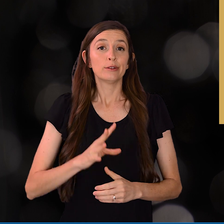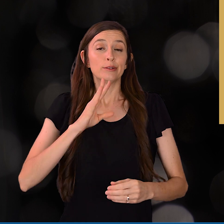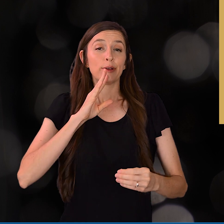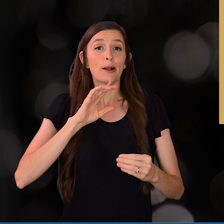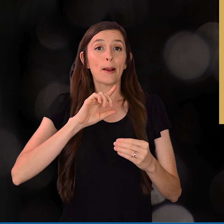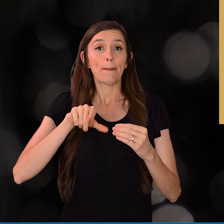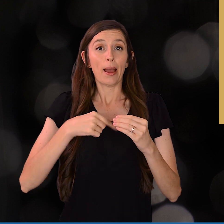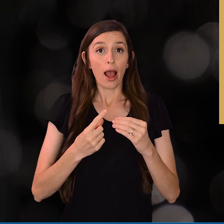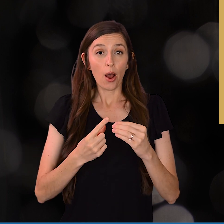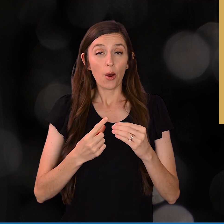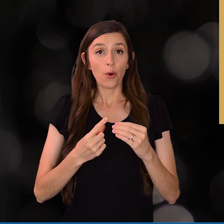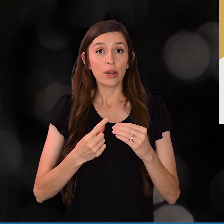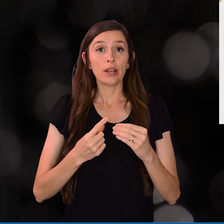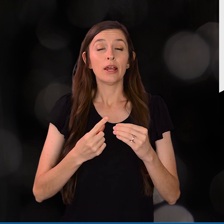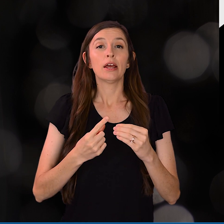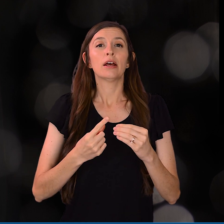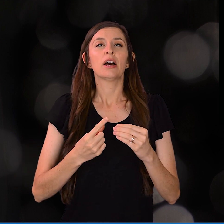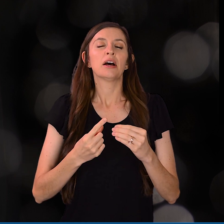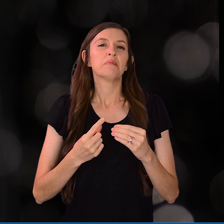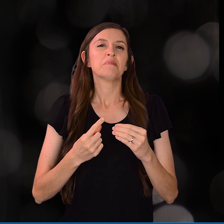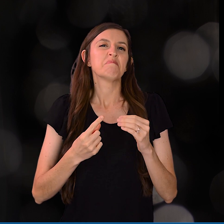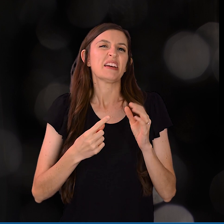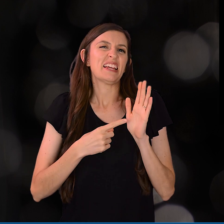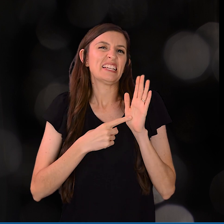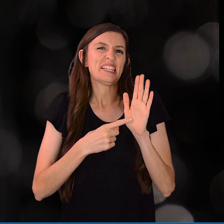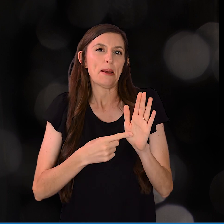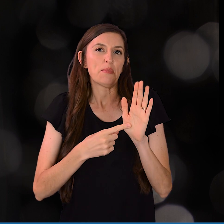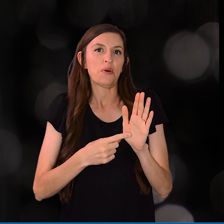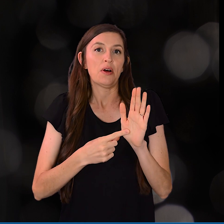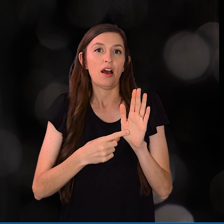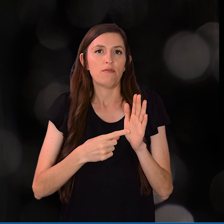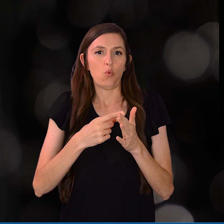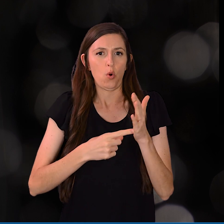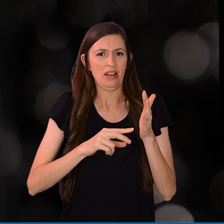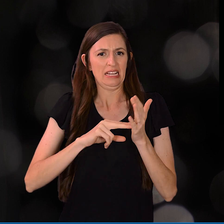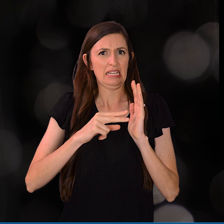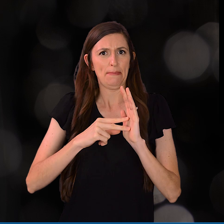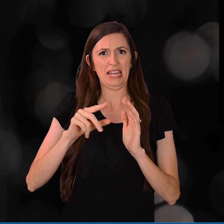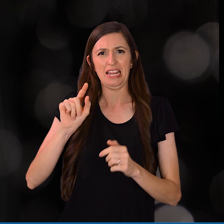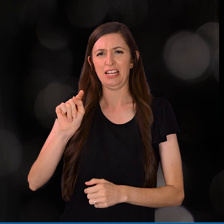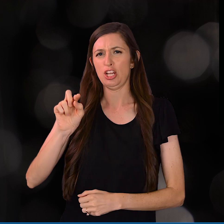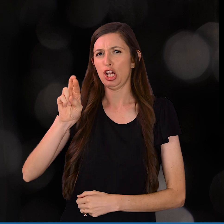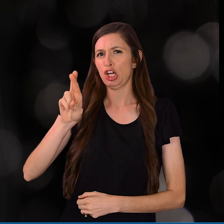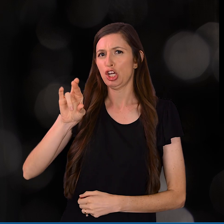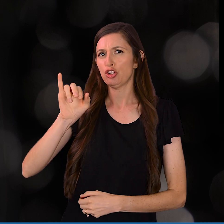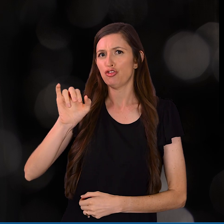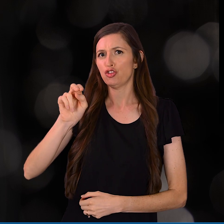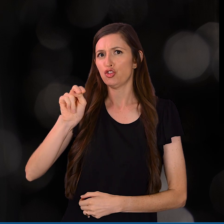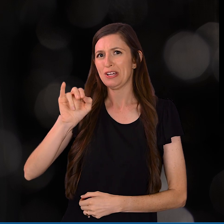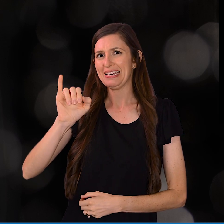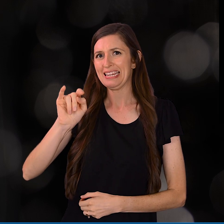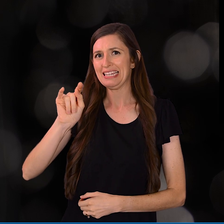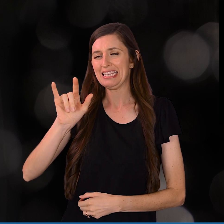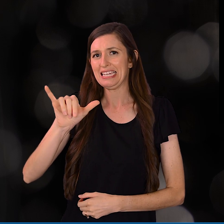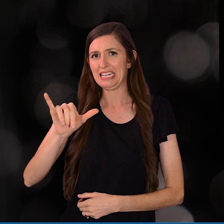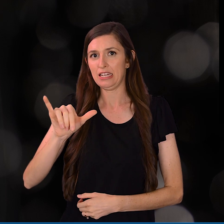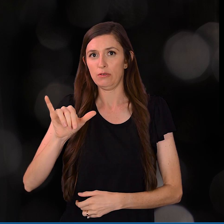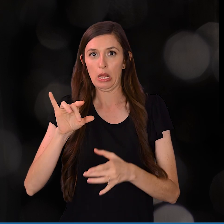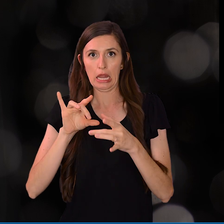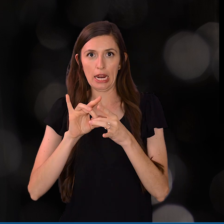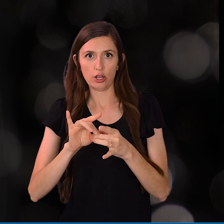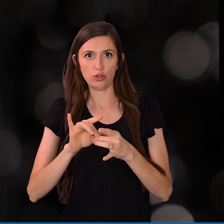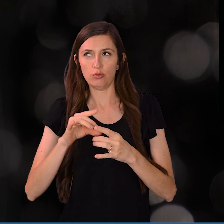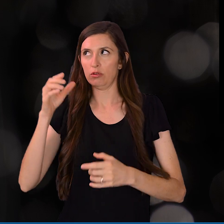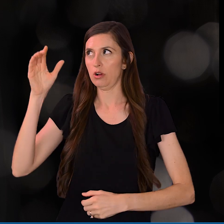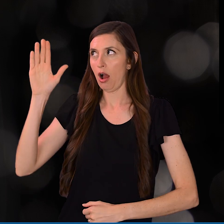To talk about analogies of the Trinity, we have to start just with a couple minutes on thinking about what the Trinity